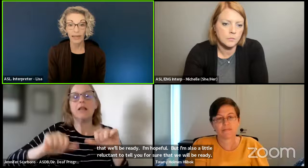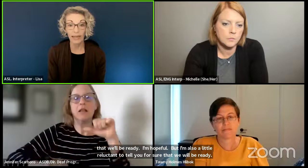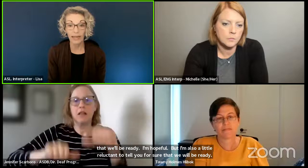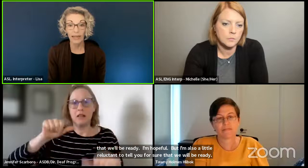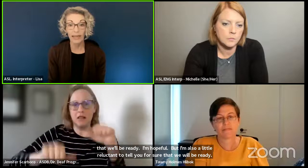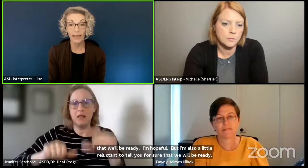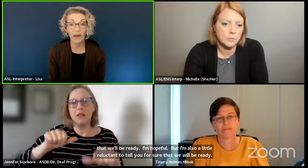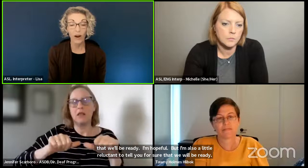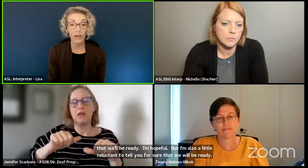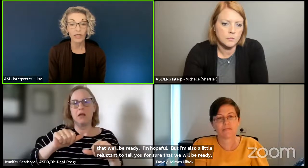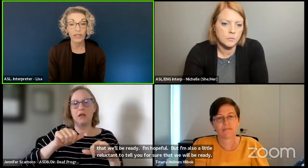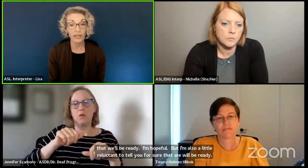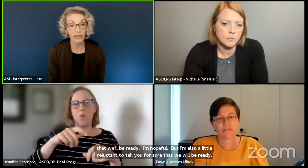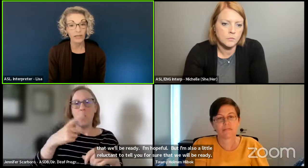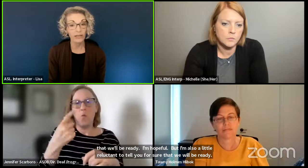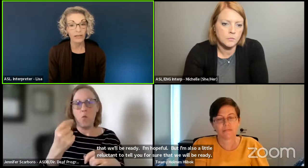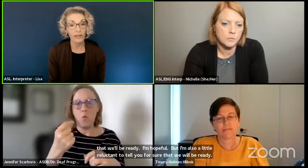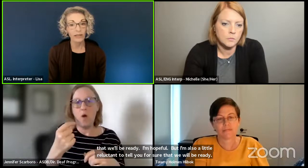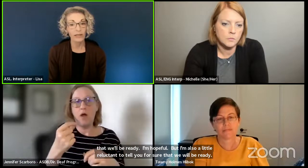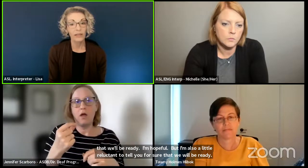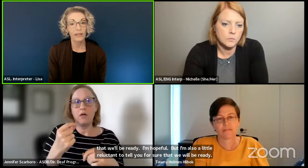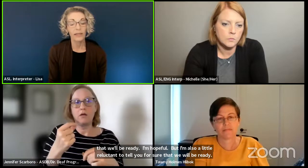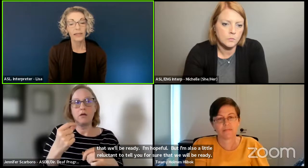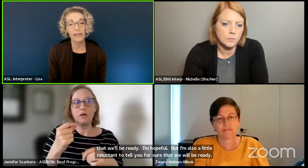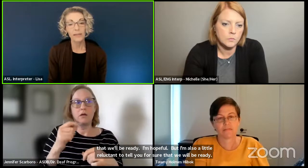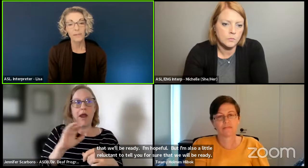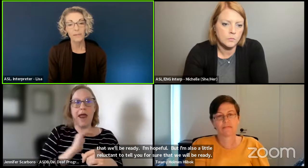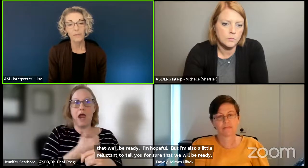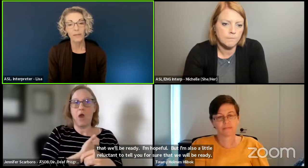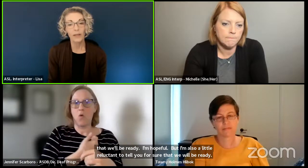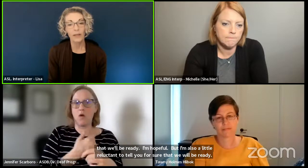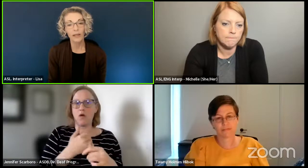that we are still